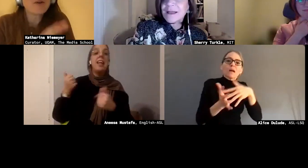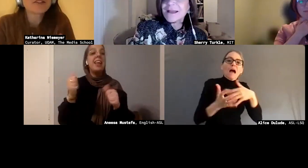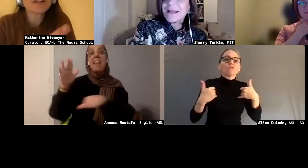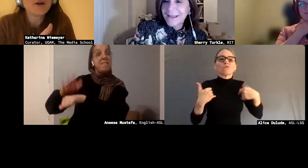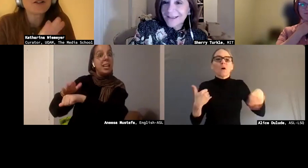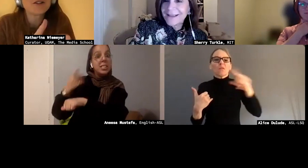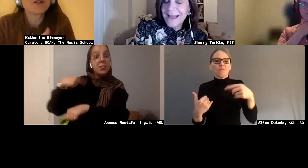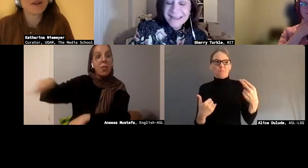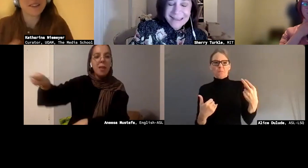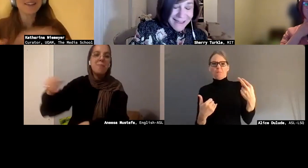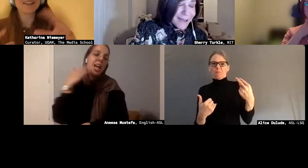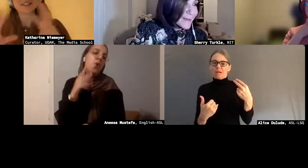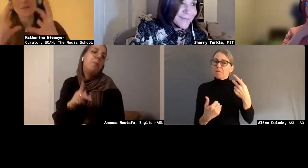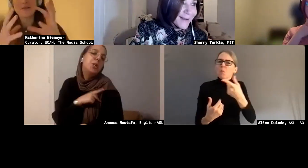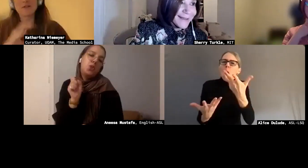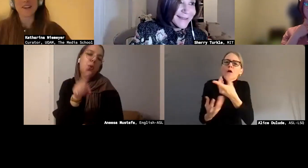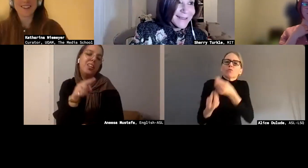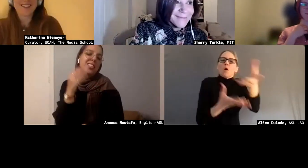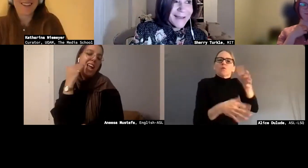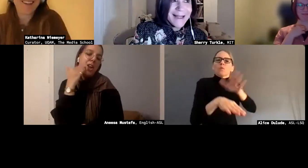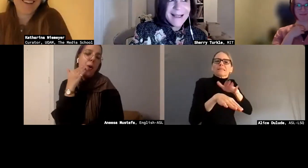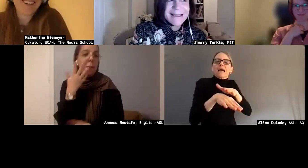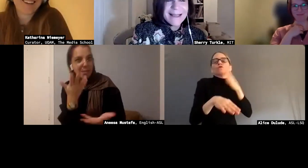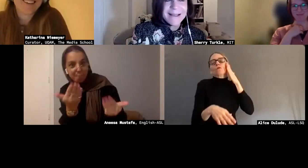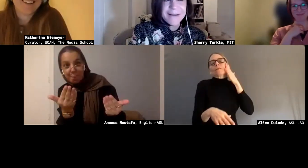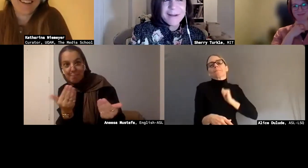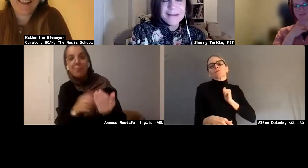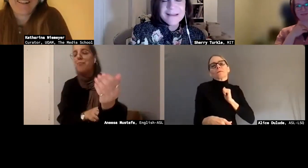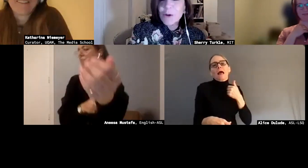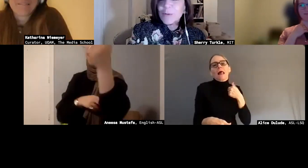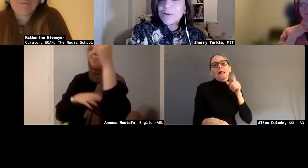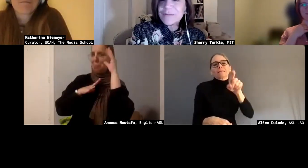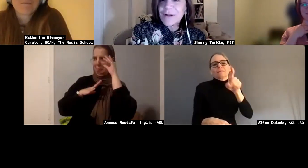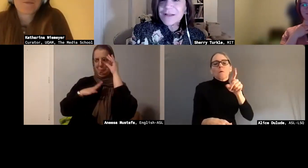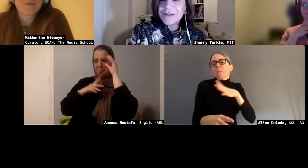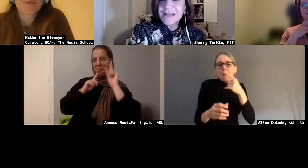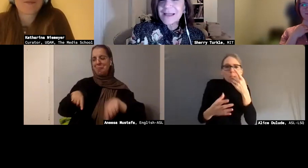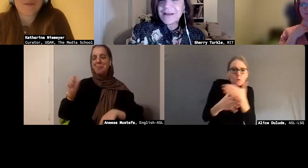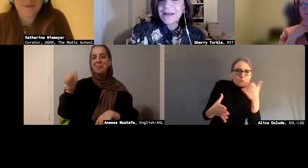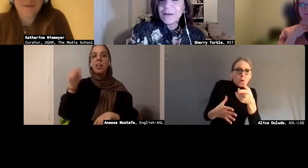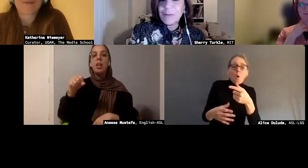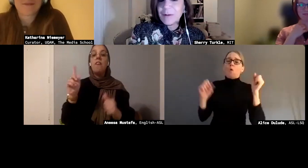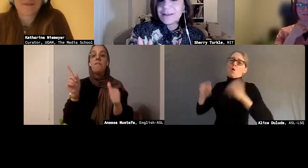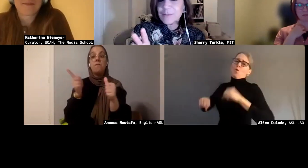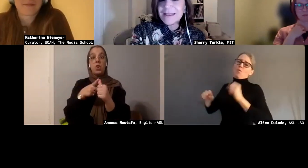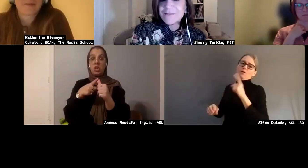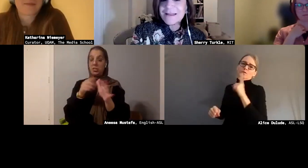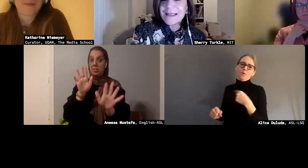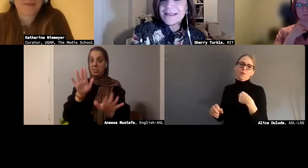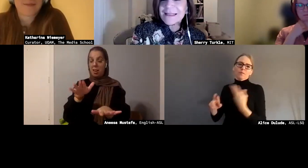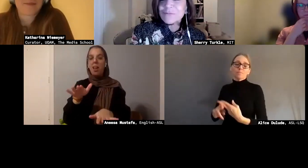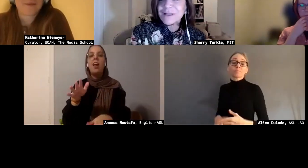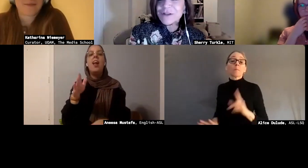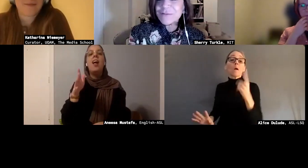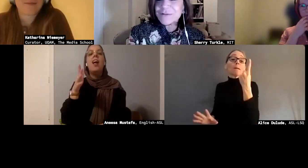It's a personal question too, yes, but it's a bit fine. implicated. It's fine. I say a lot about this. Well, first of all, I should say that a little piece of this that